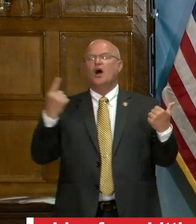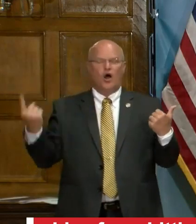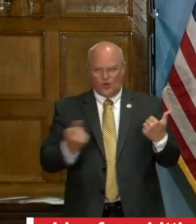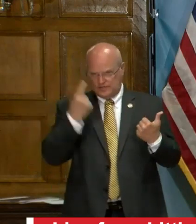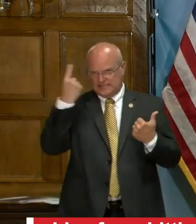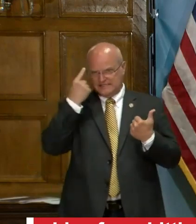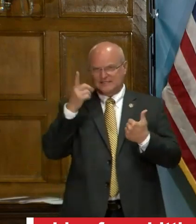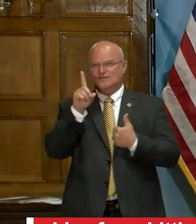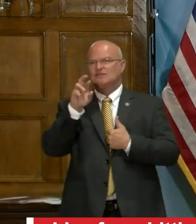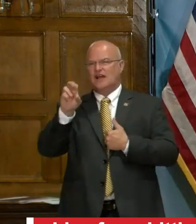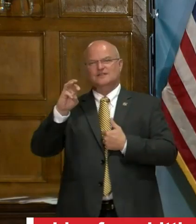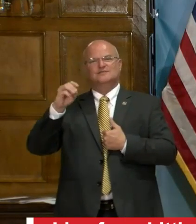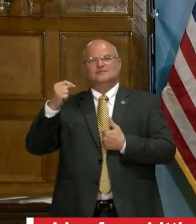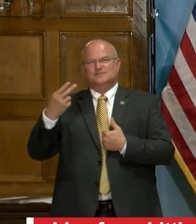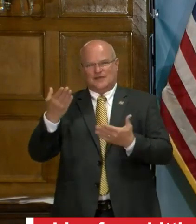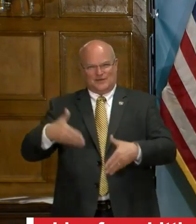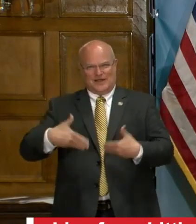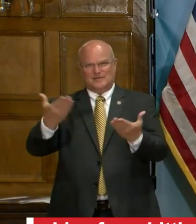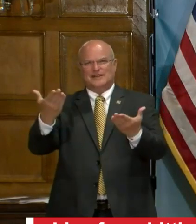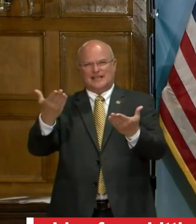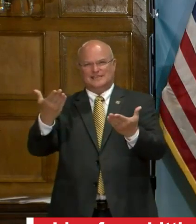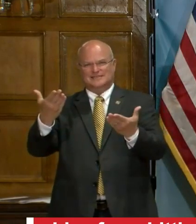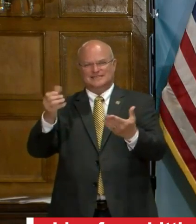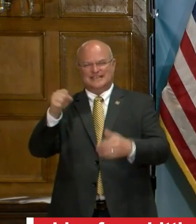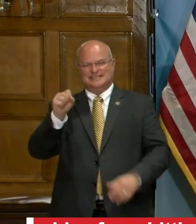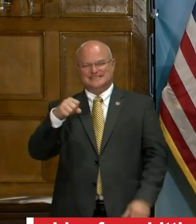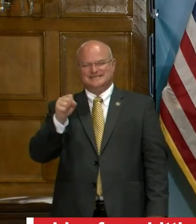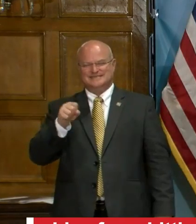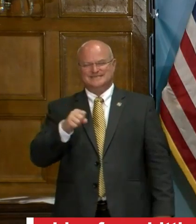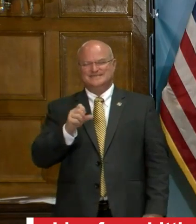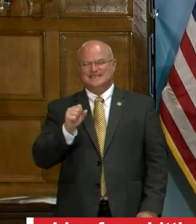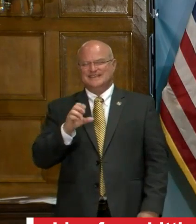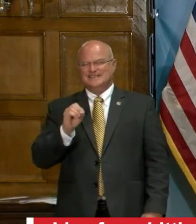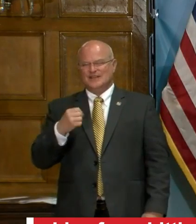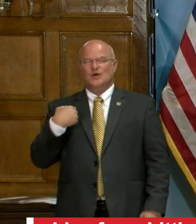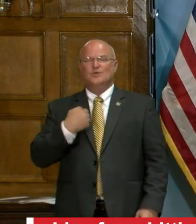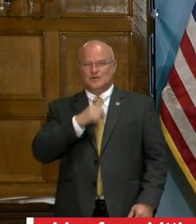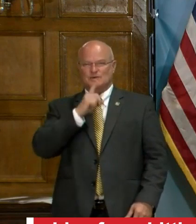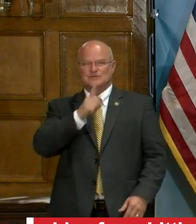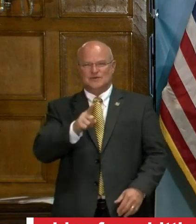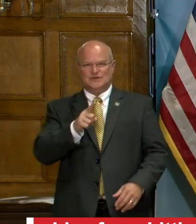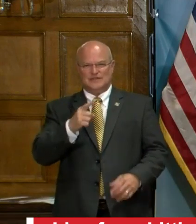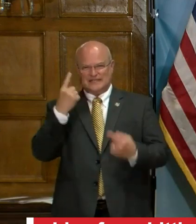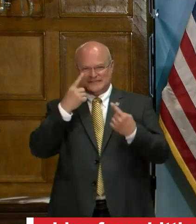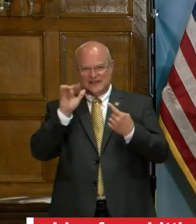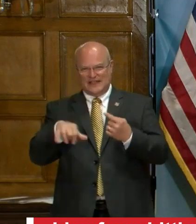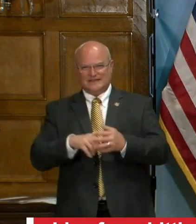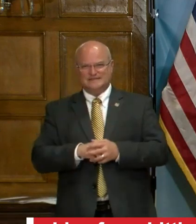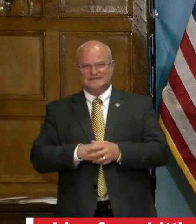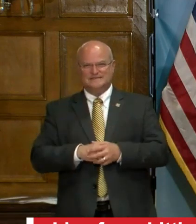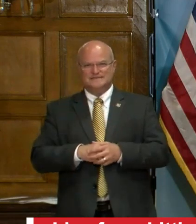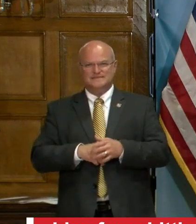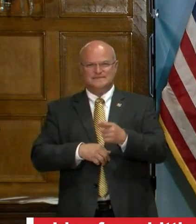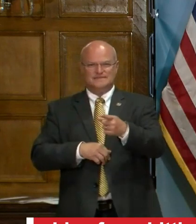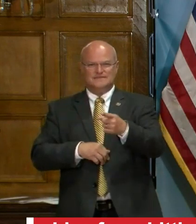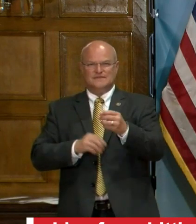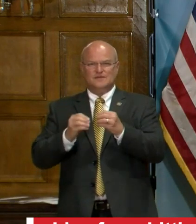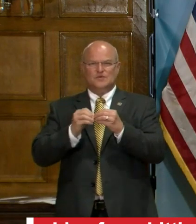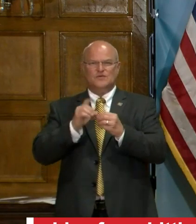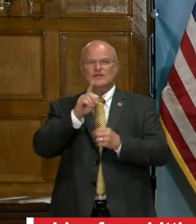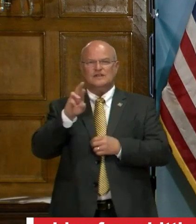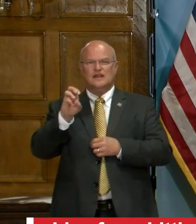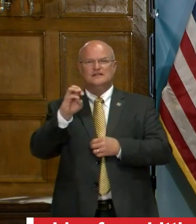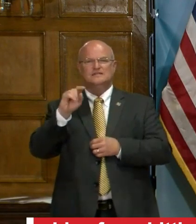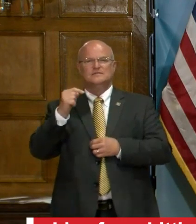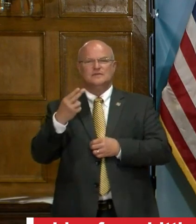always consider Dr. Smith's distinguished opinion, so we will certainly take that in consideration. This is more for Dr.